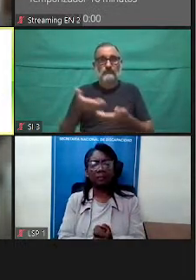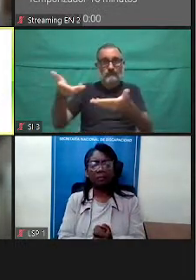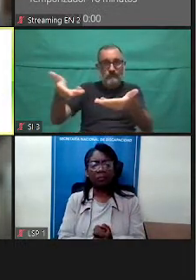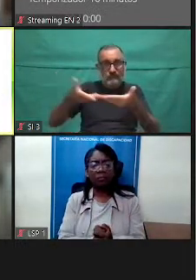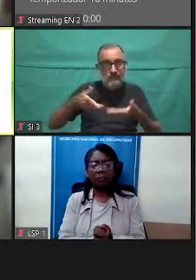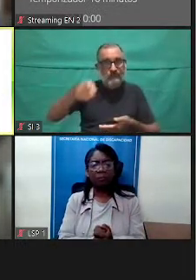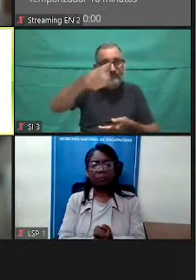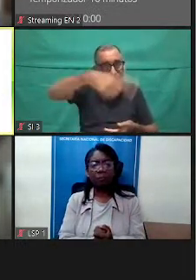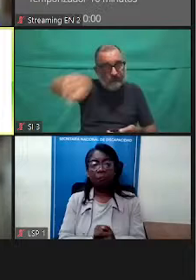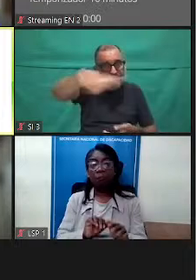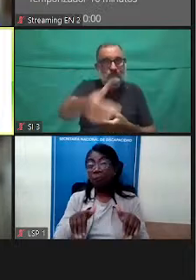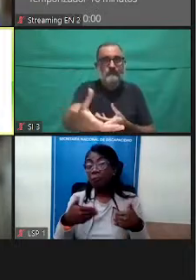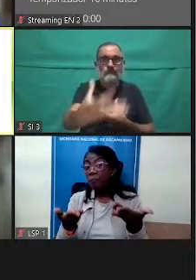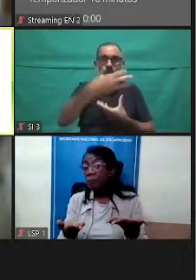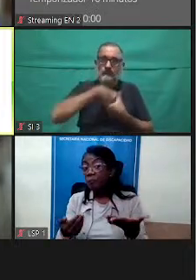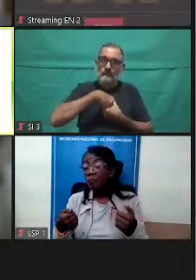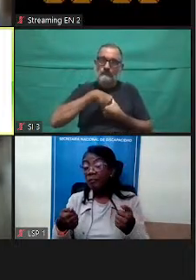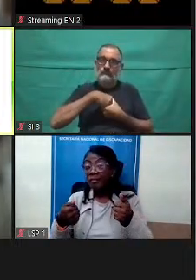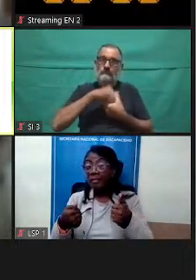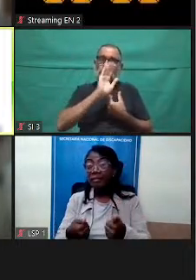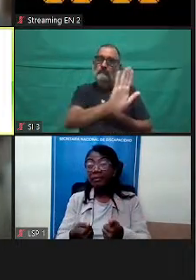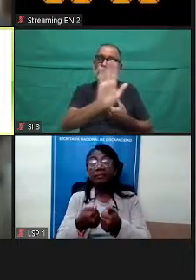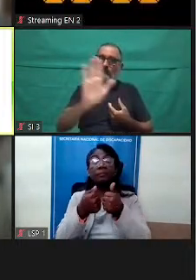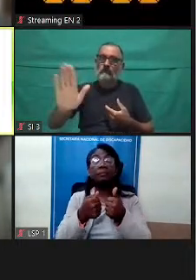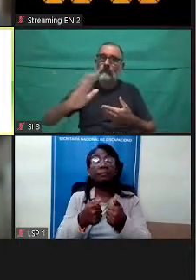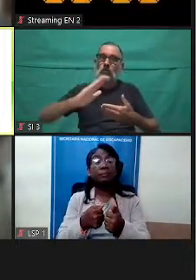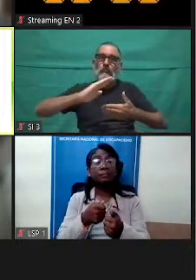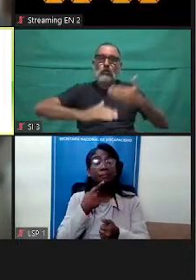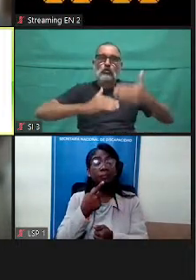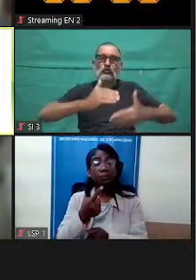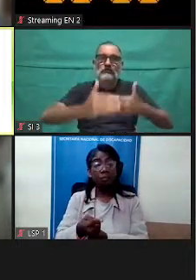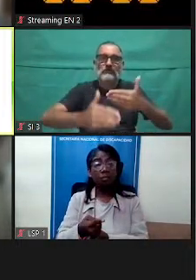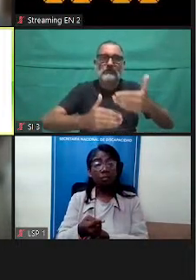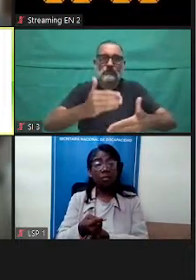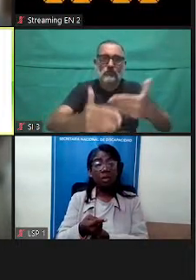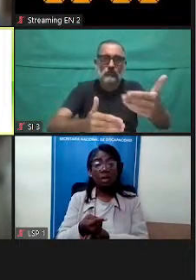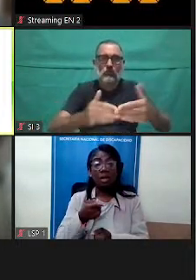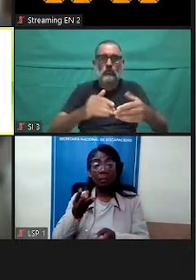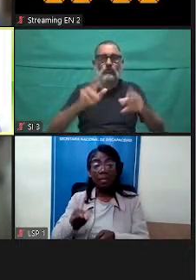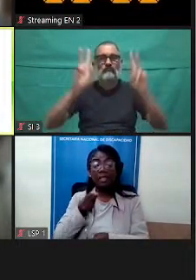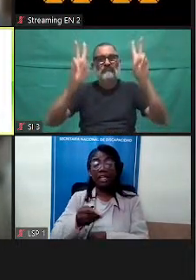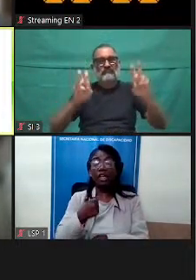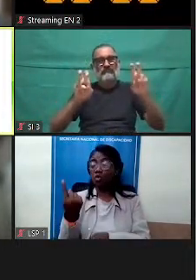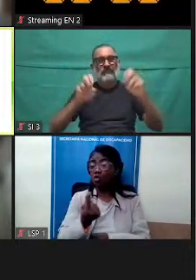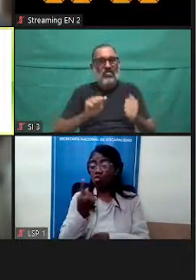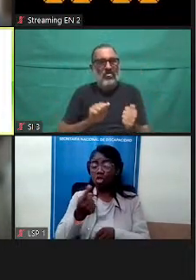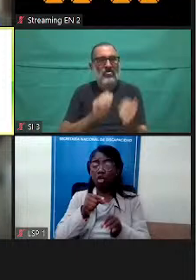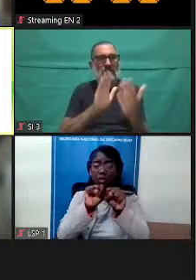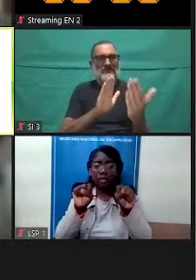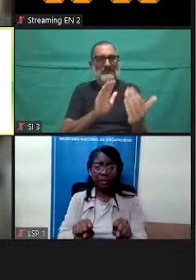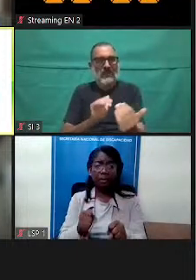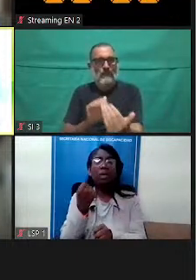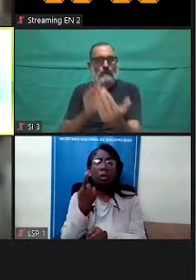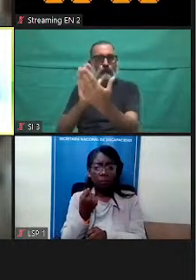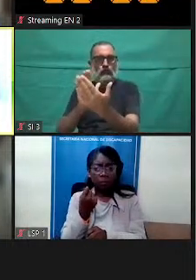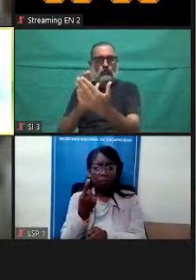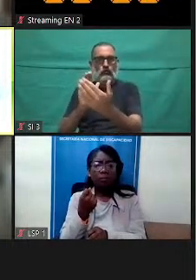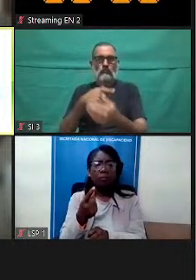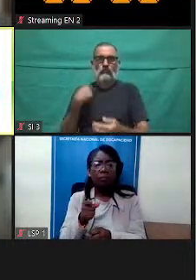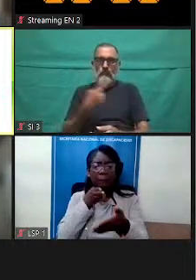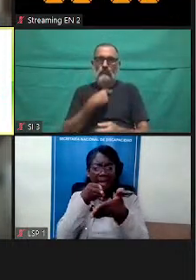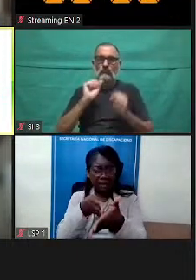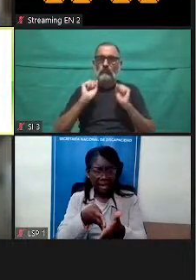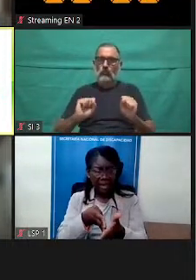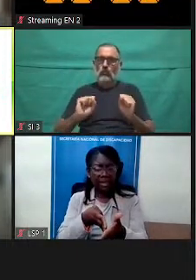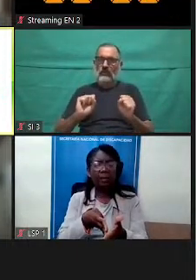present right there so as challenges i believe what i have been telling you of investing in this one single system